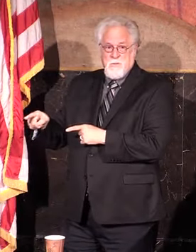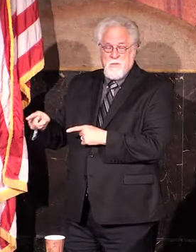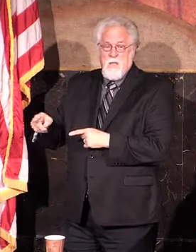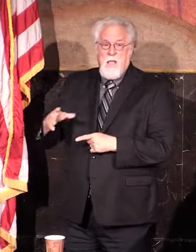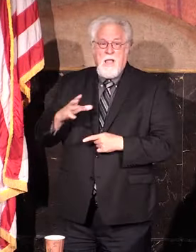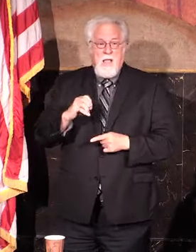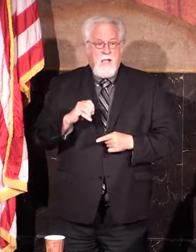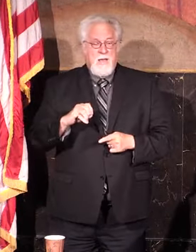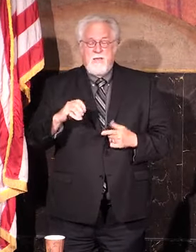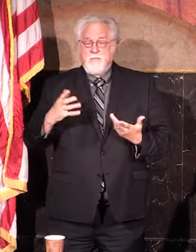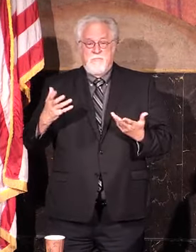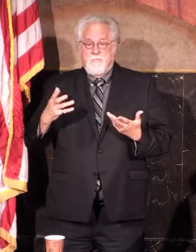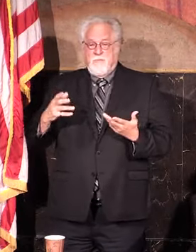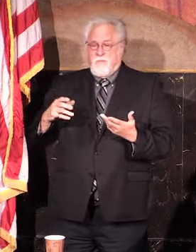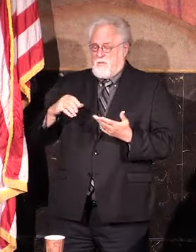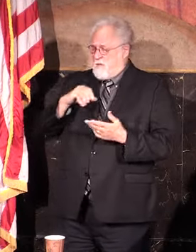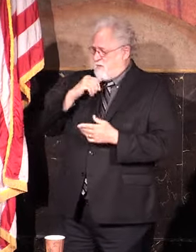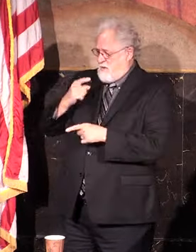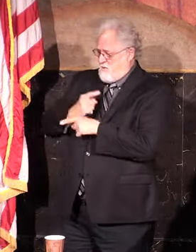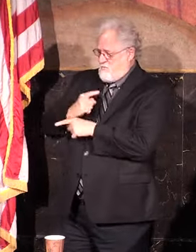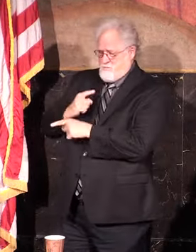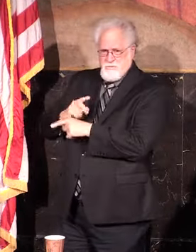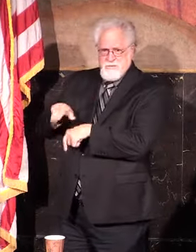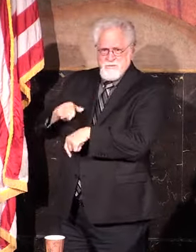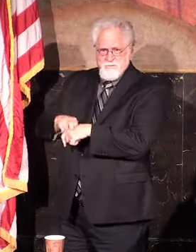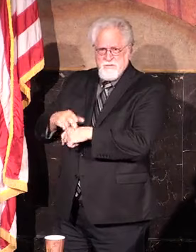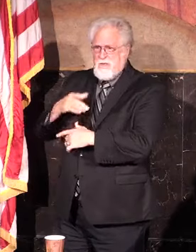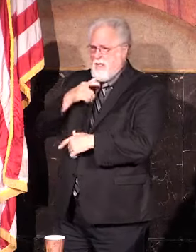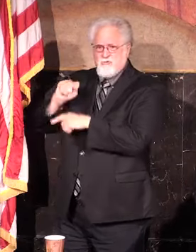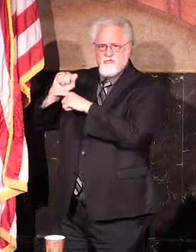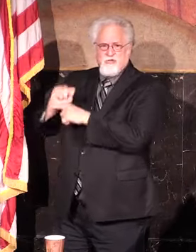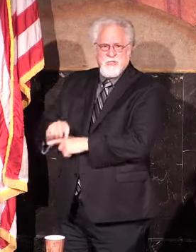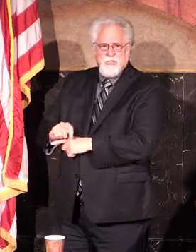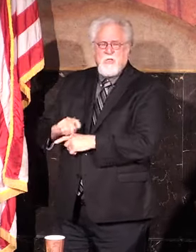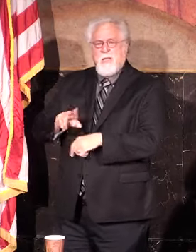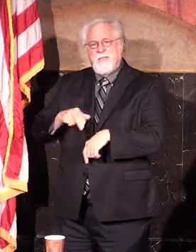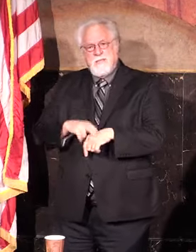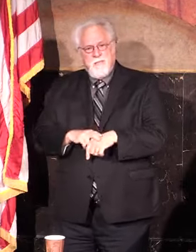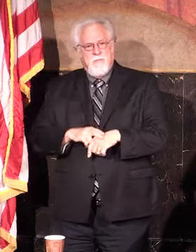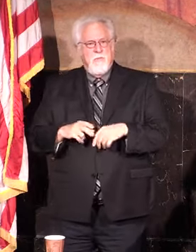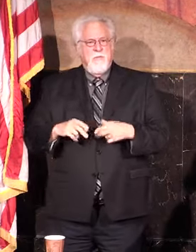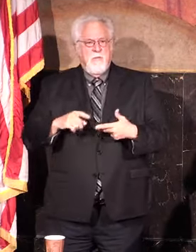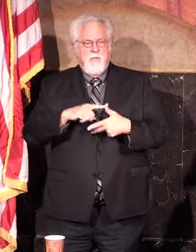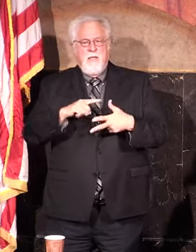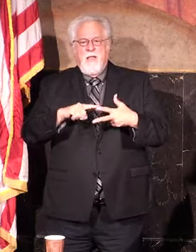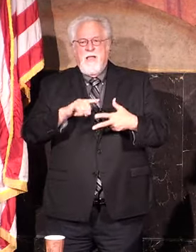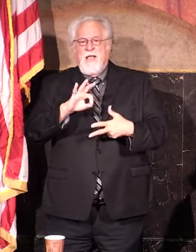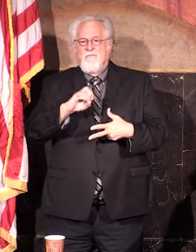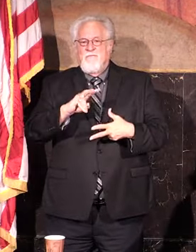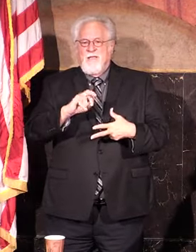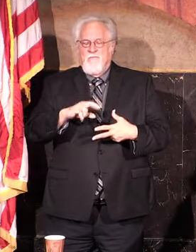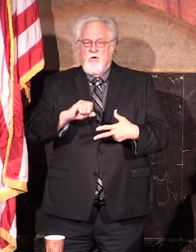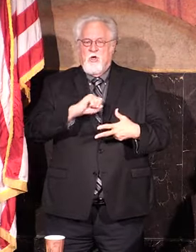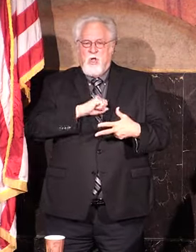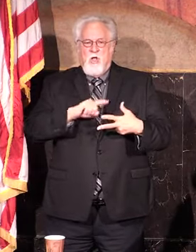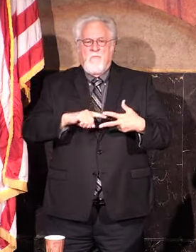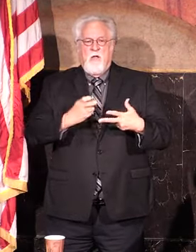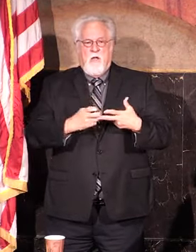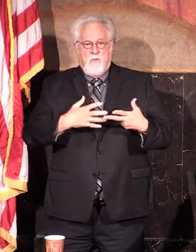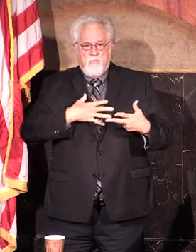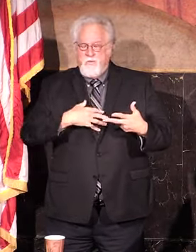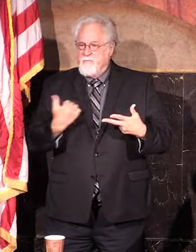but it was atypical symptomatology. It wasn't that traditional, you know, the typical triad of fever, cough, and difficulty breathing. That did